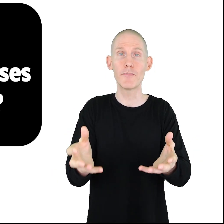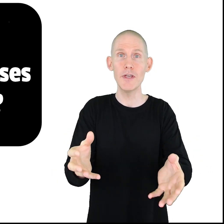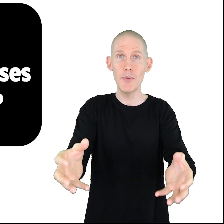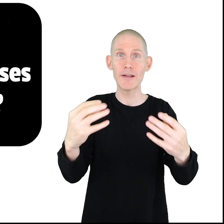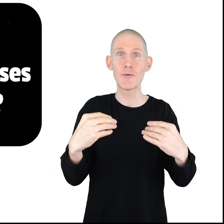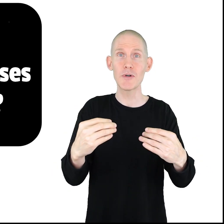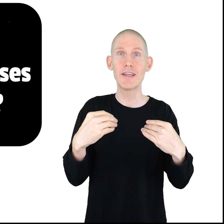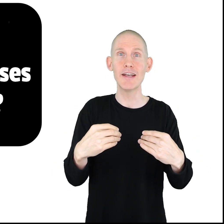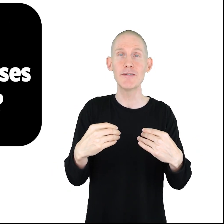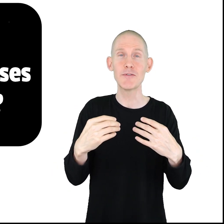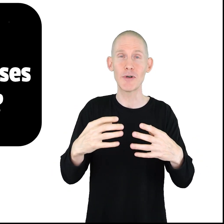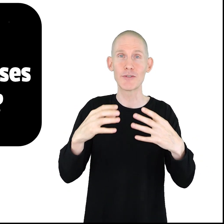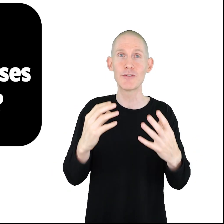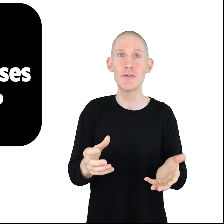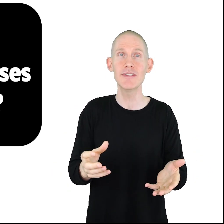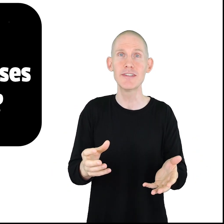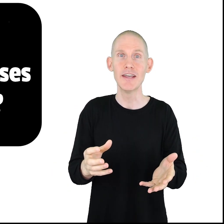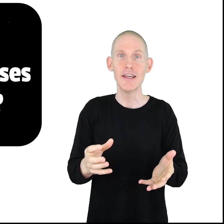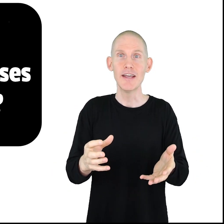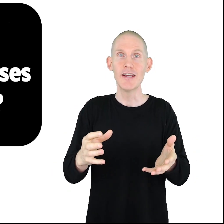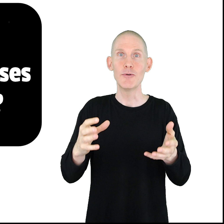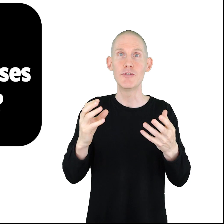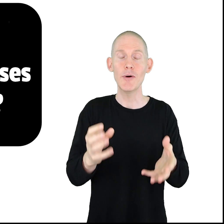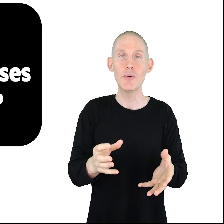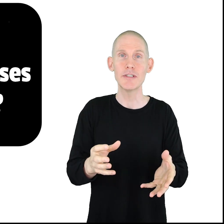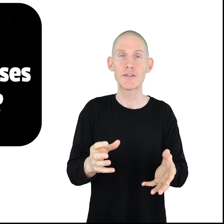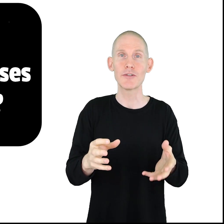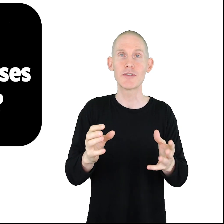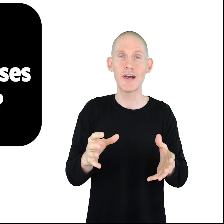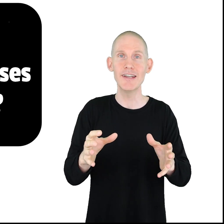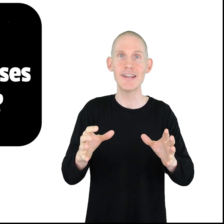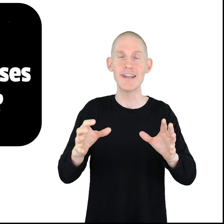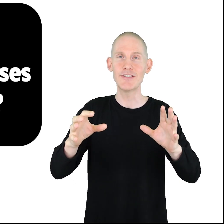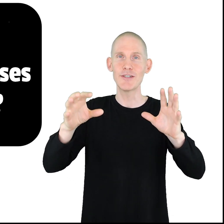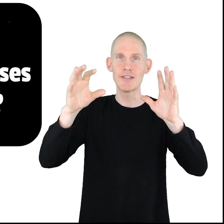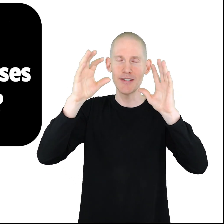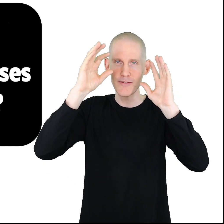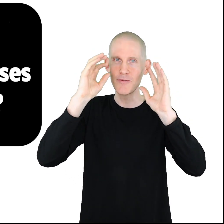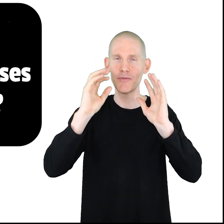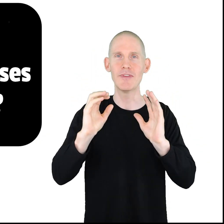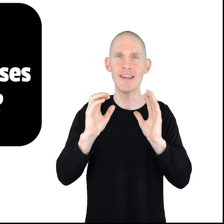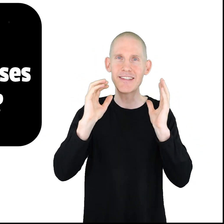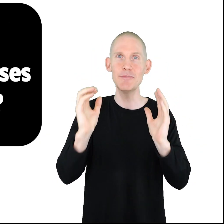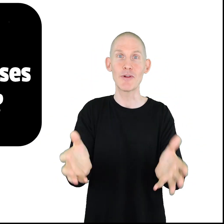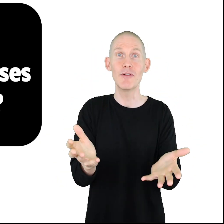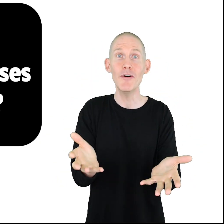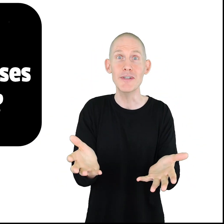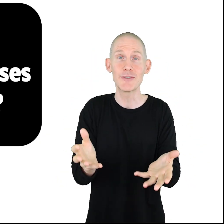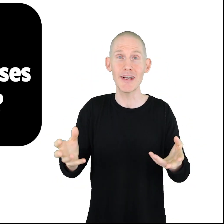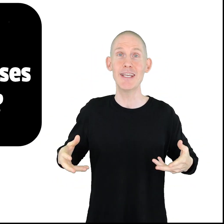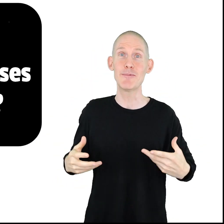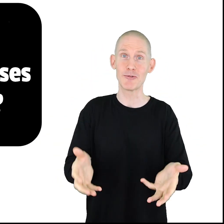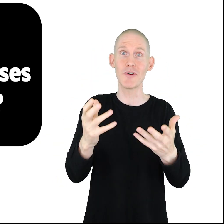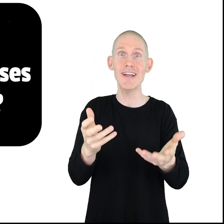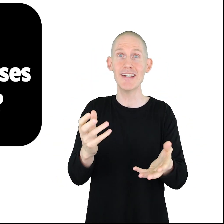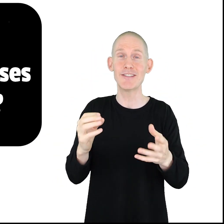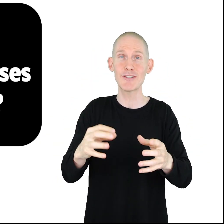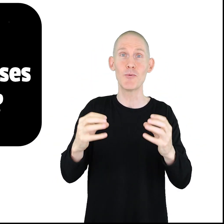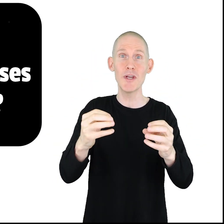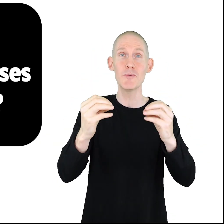feedback that we're getting from our students who jump in and start signing, it's just, they seem to love it. So I keep creating, it's just a win-win